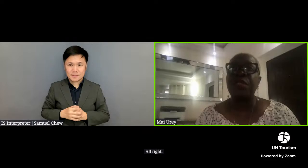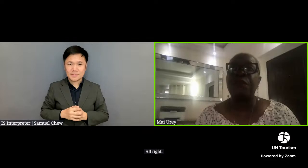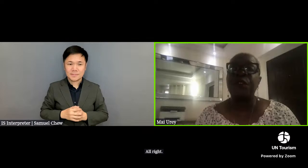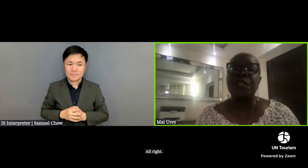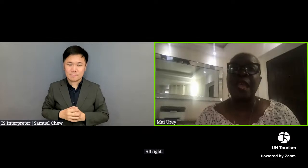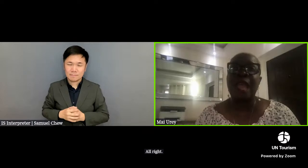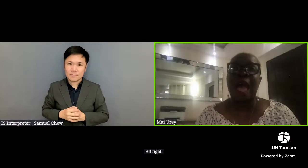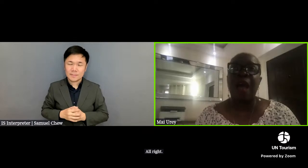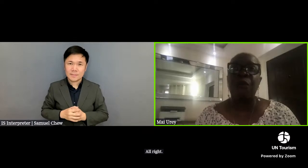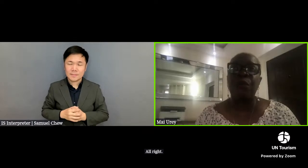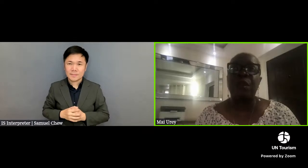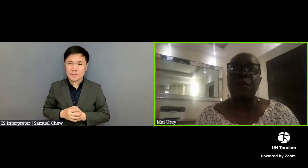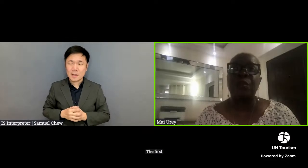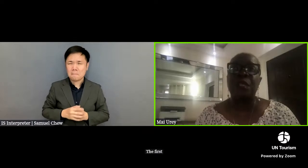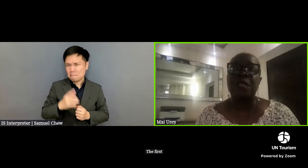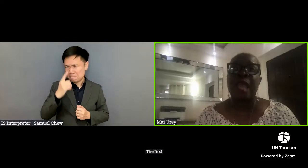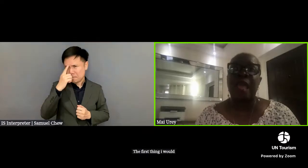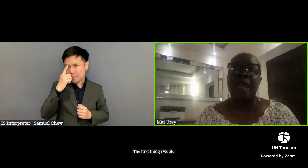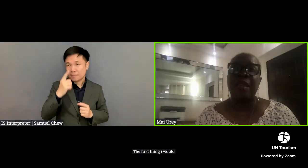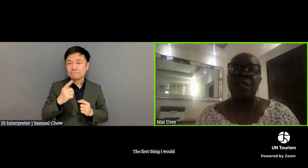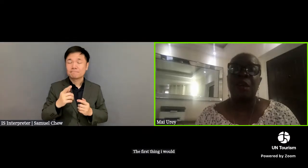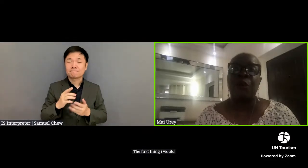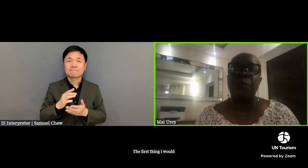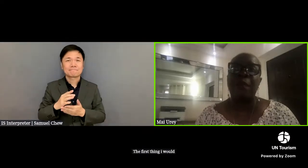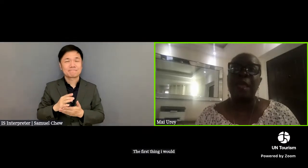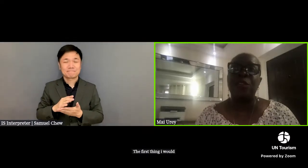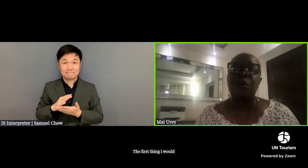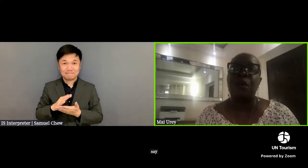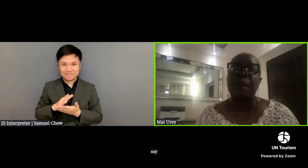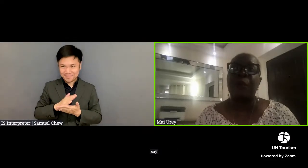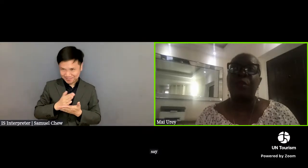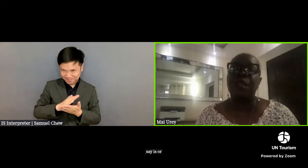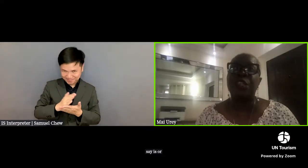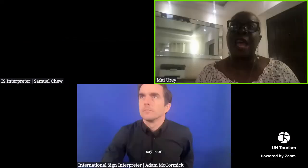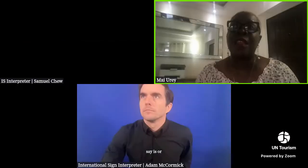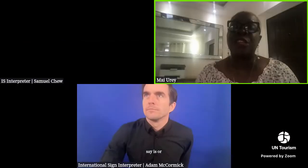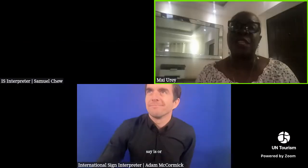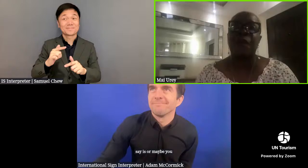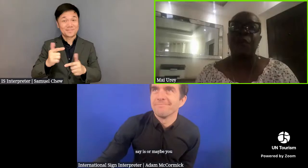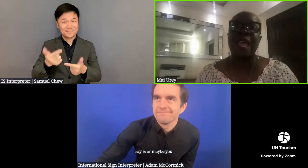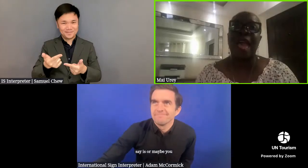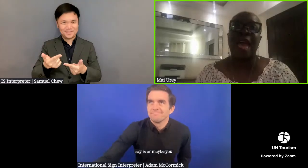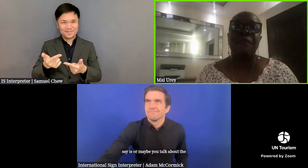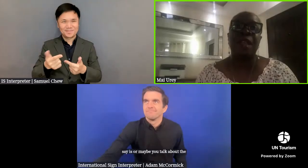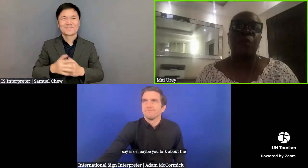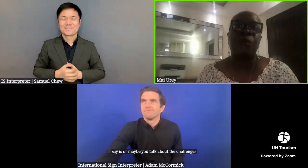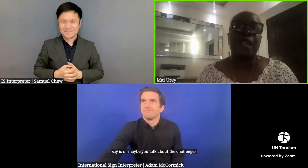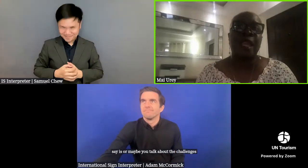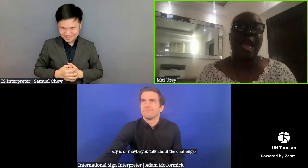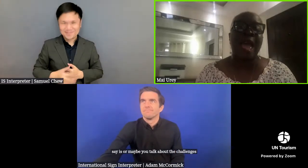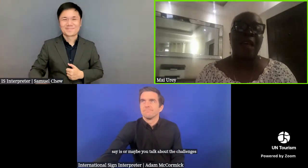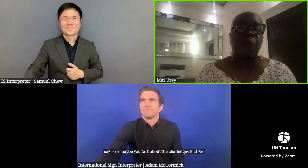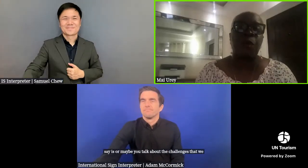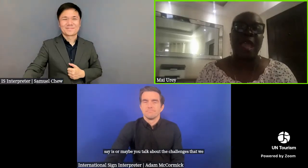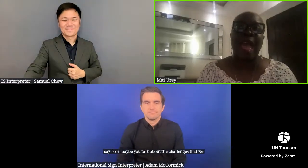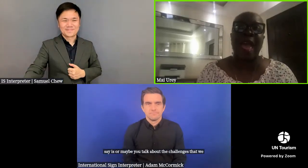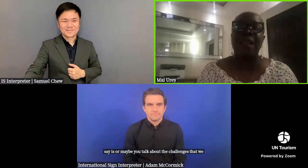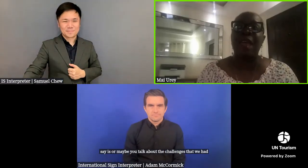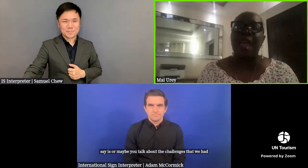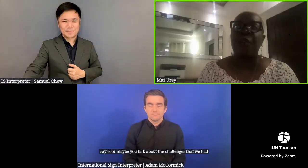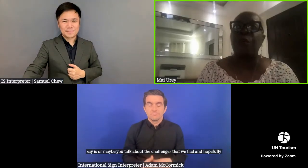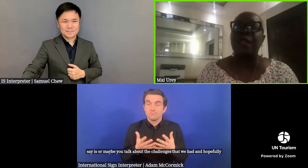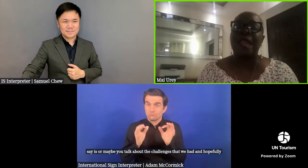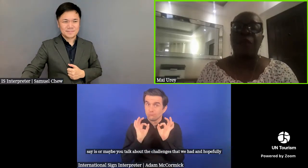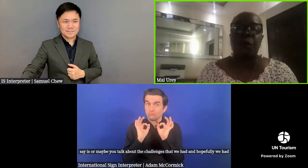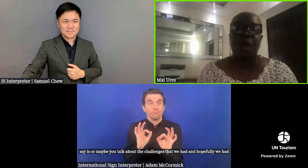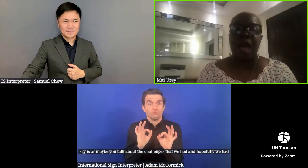The first thing I would say is, or maybe talk about the challenges that we had, and hopefully